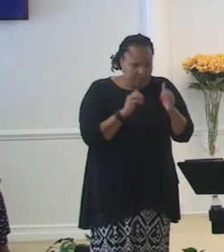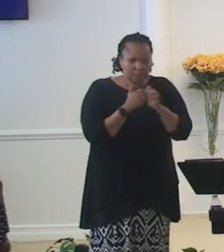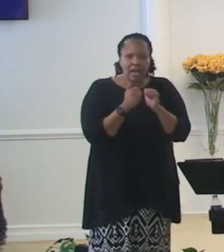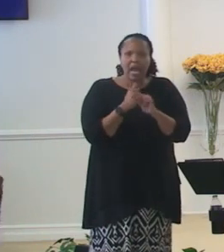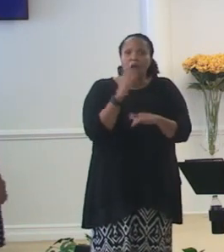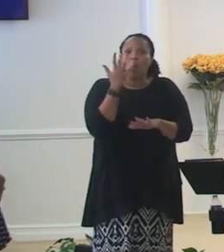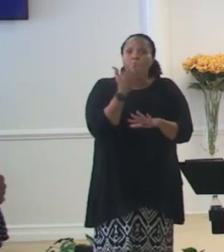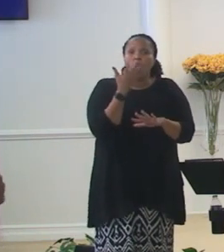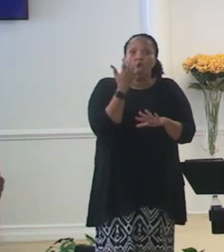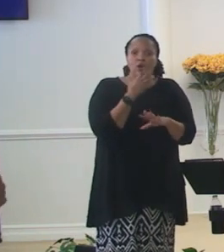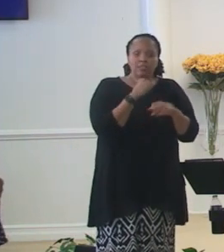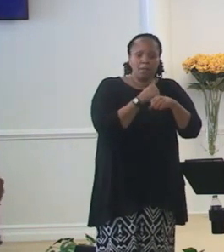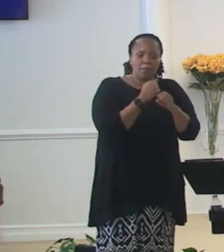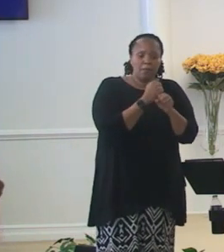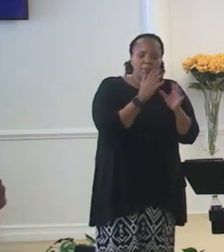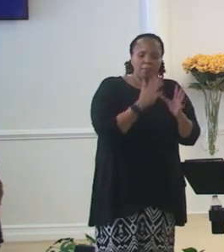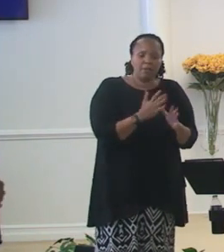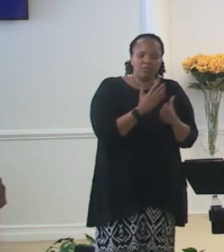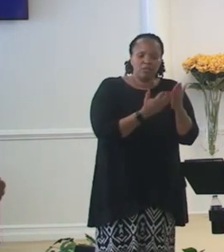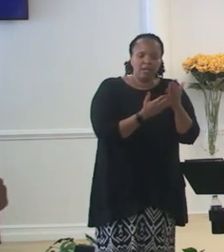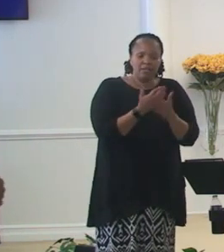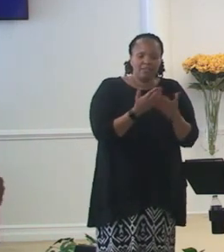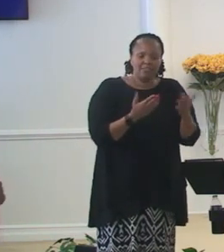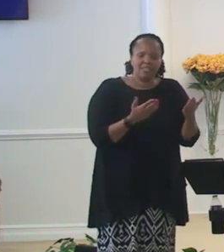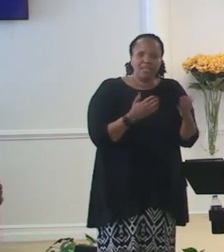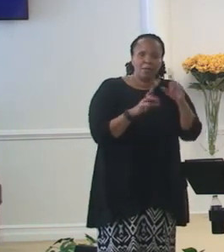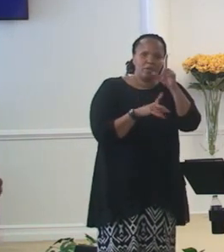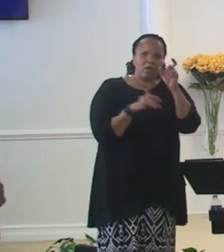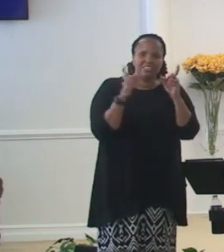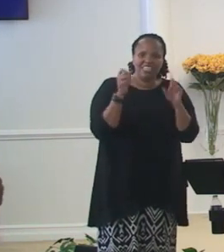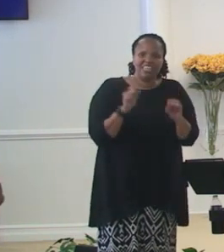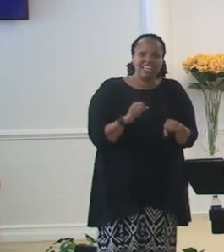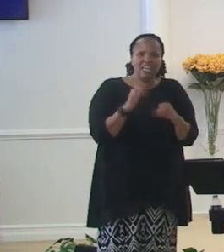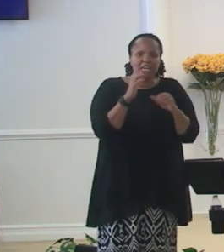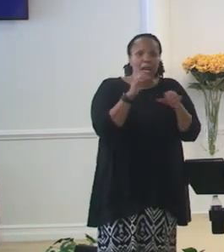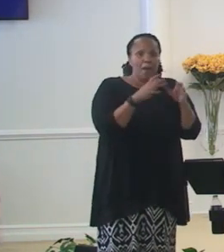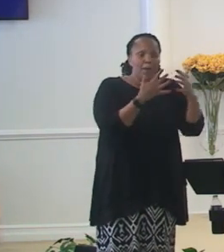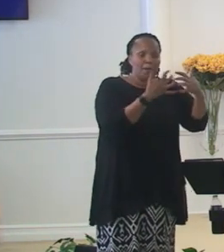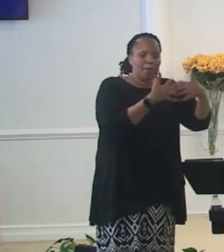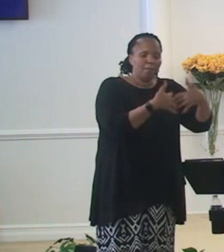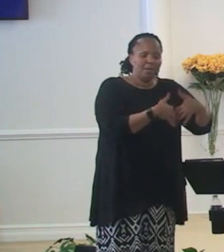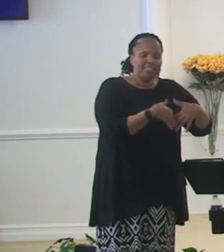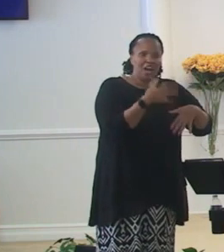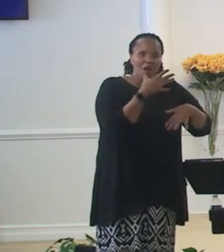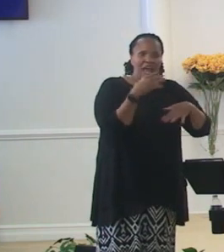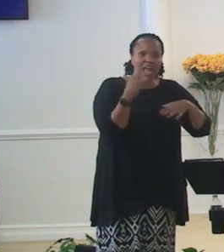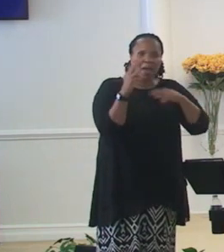awesome the potter's hand is. Because he can break down and build up at the same time.